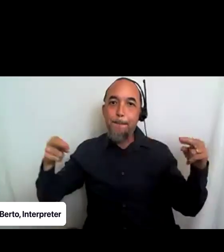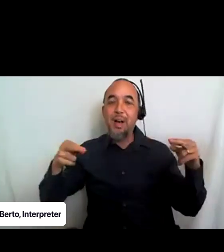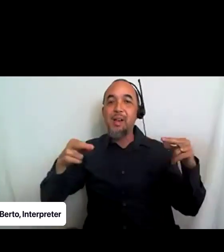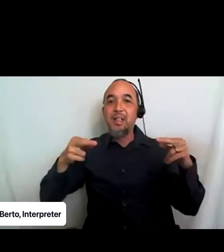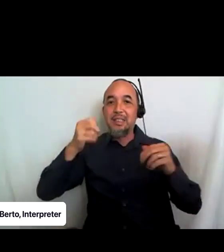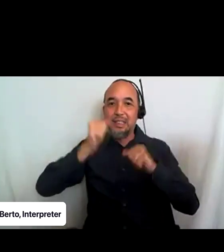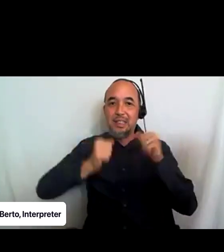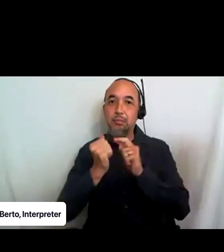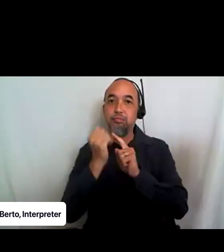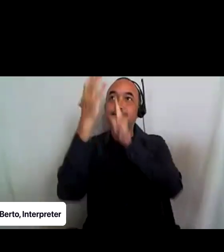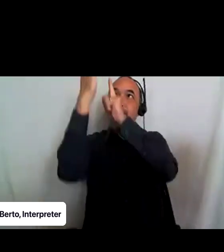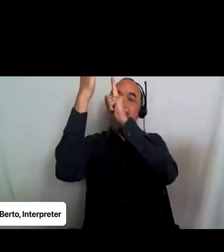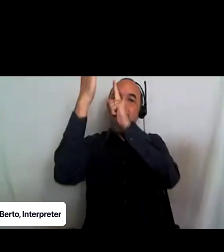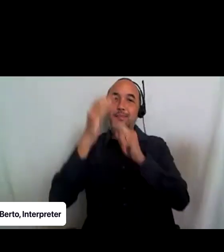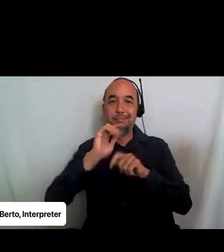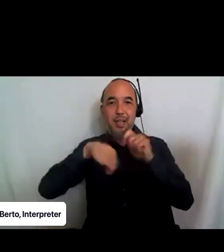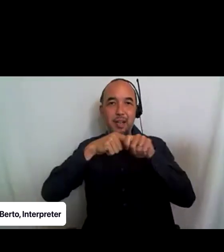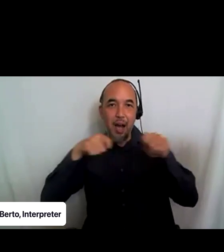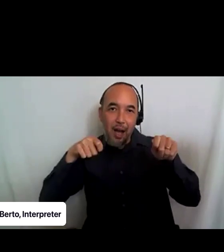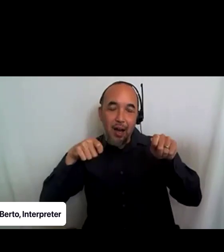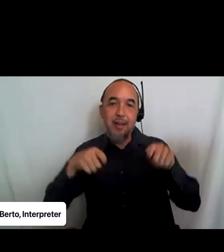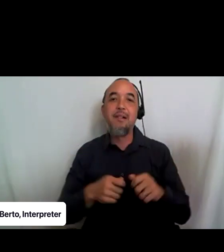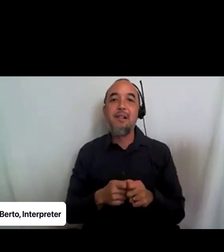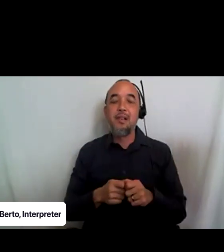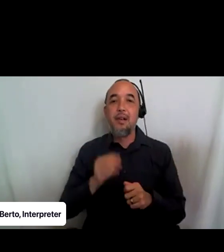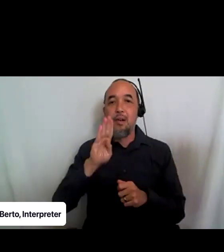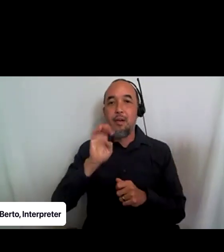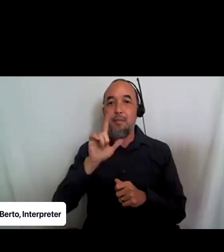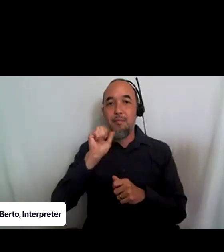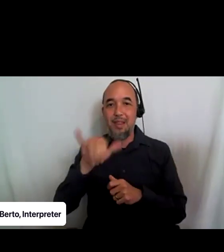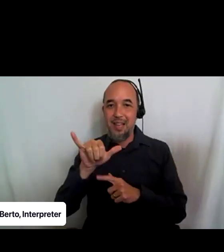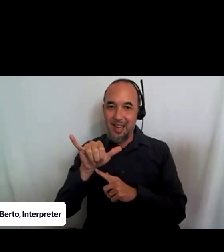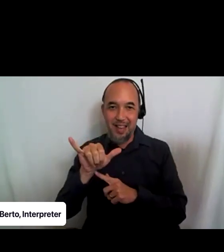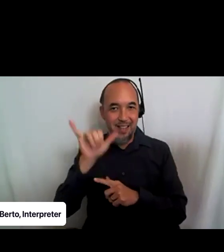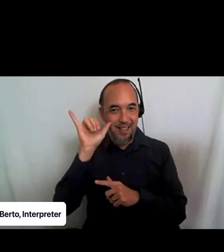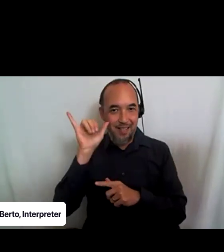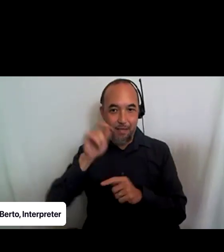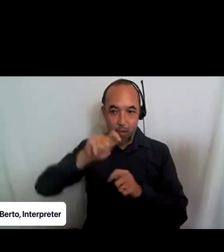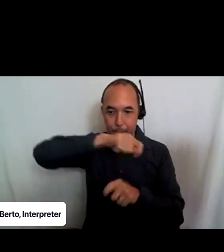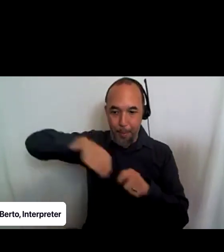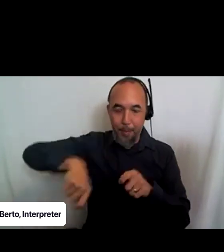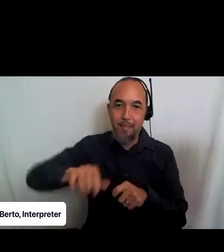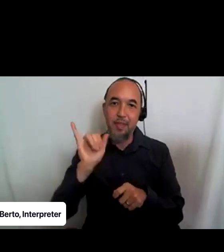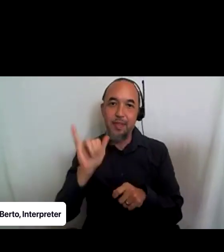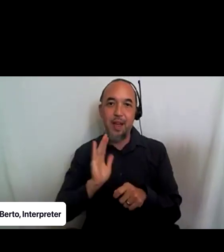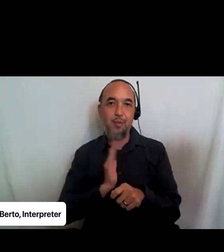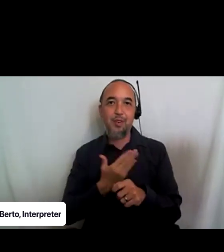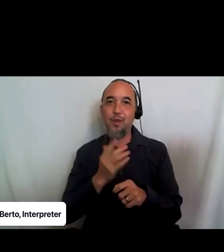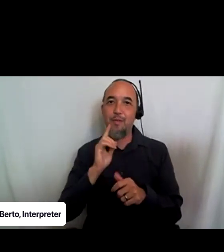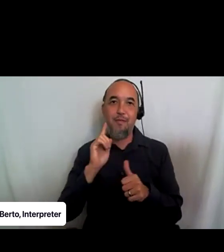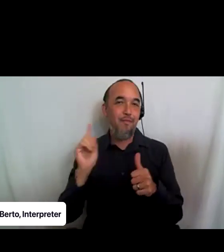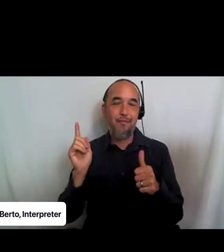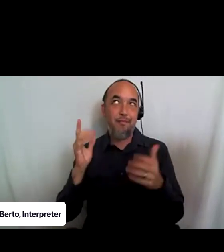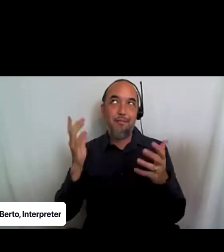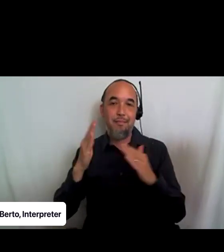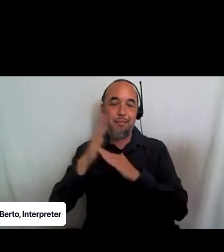us knew how to tie knots. Belaying is as far as we got with skills. So if you watch Our Flag Means Death the whole season, anytime